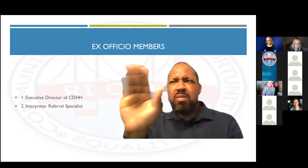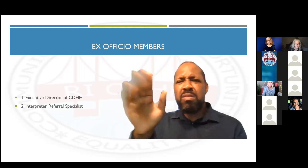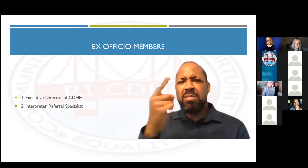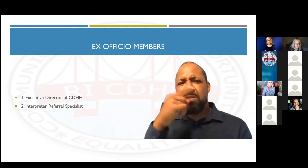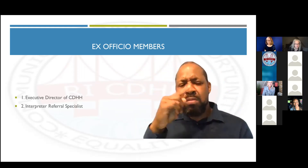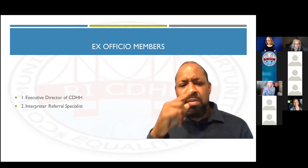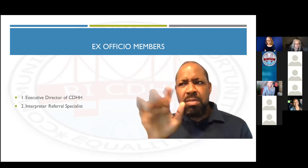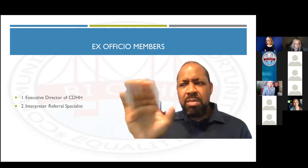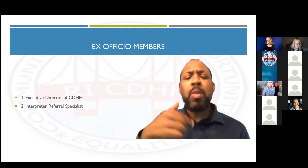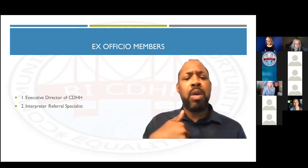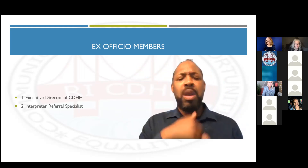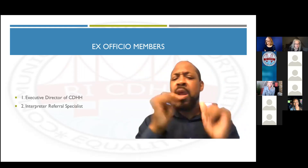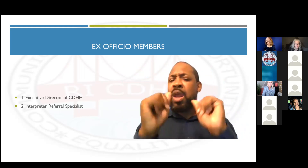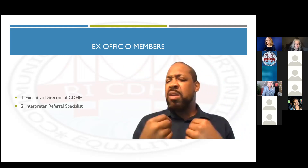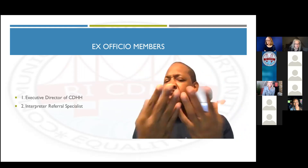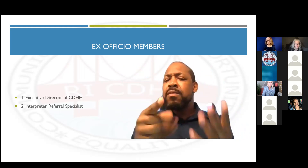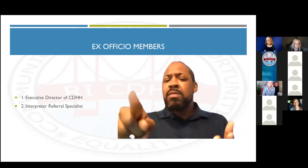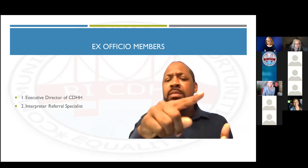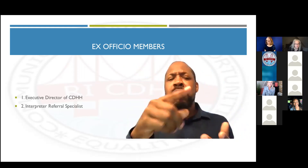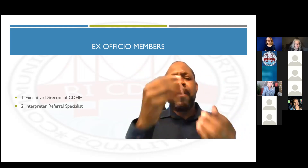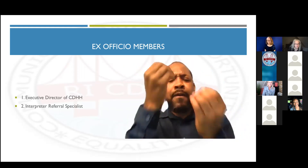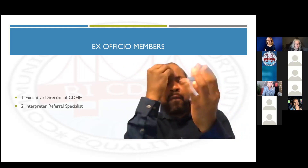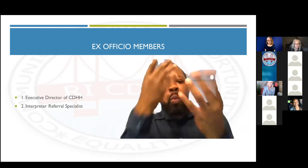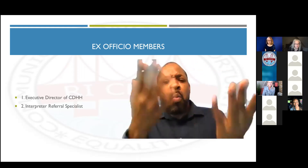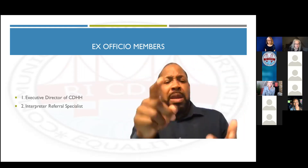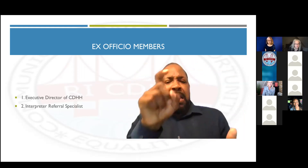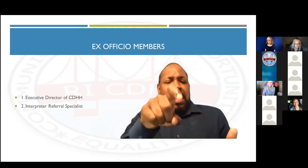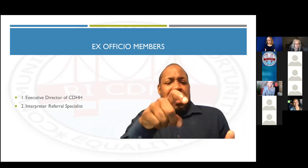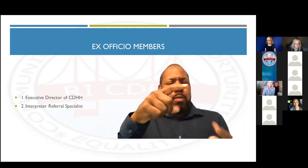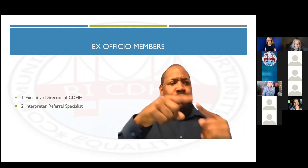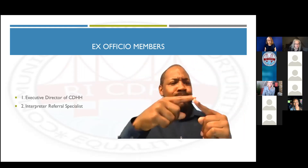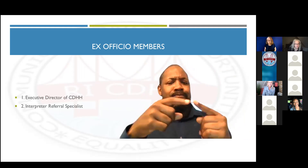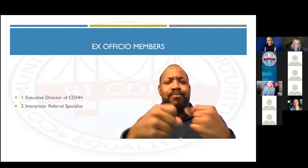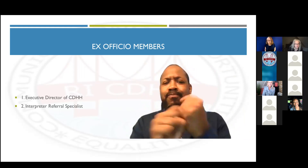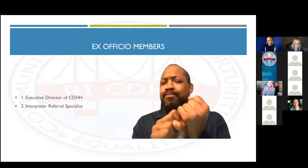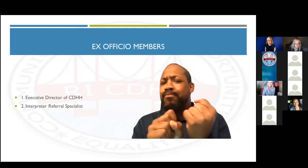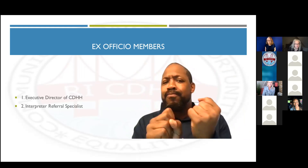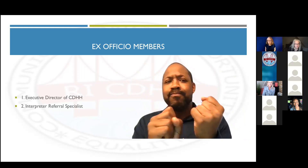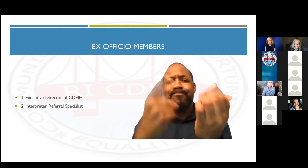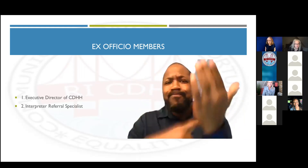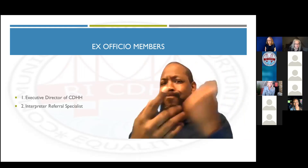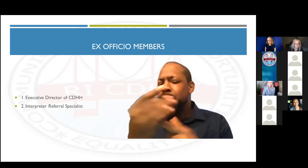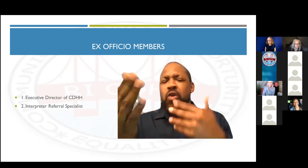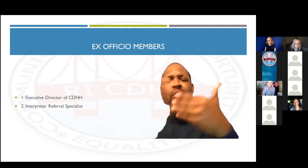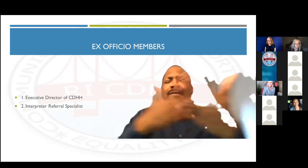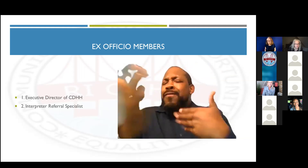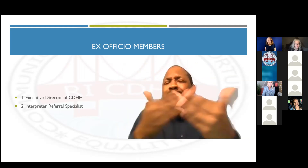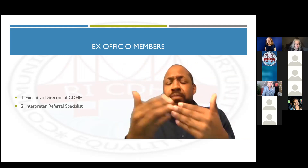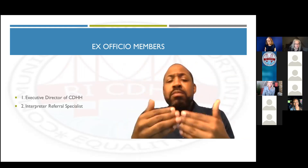you need any kind of inside information, we can supply that information for you, depending on what you need. If you need statistics or